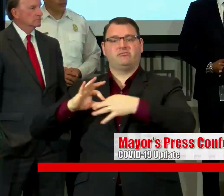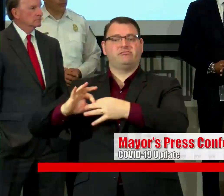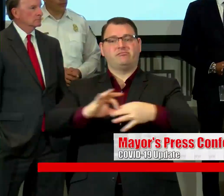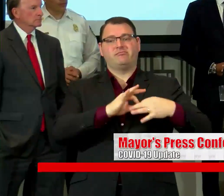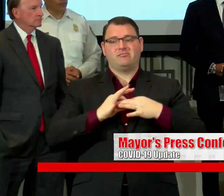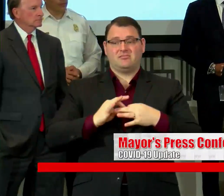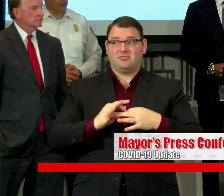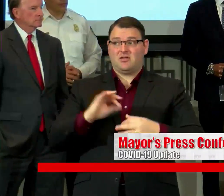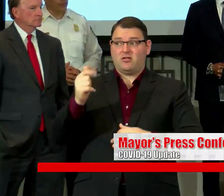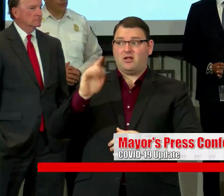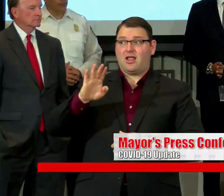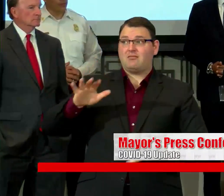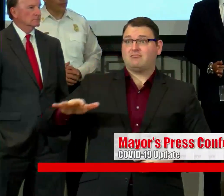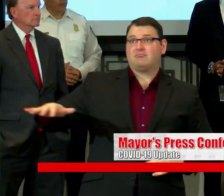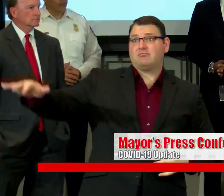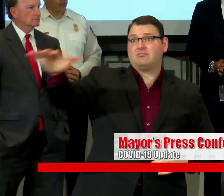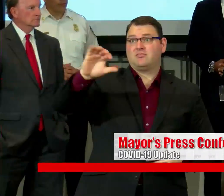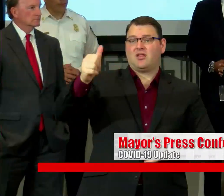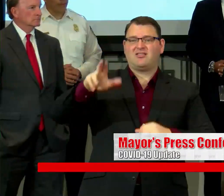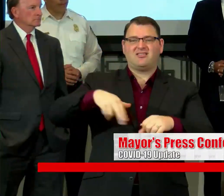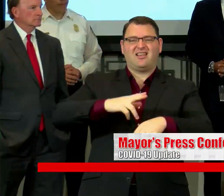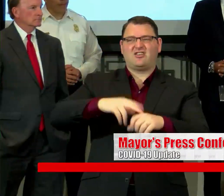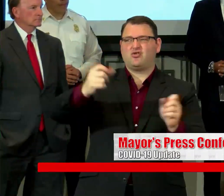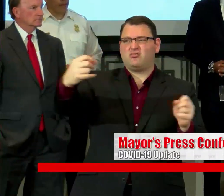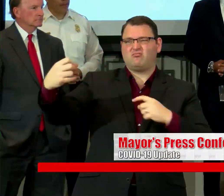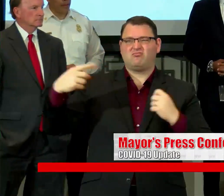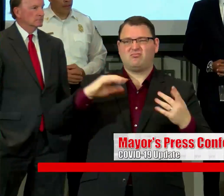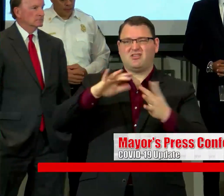we are predominantly using tests on patients who are